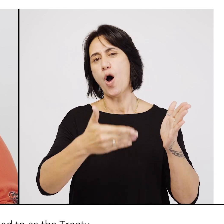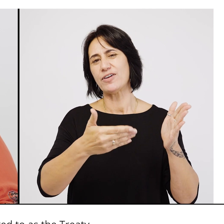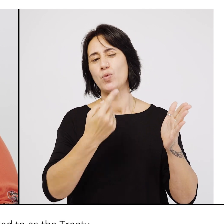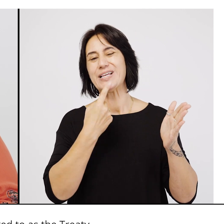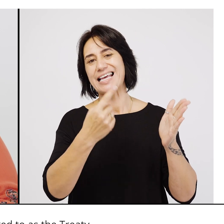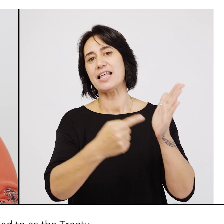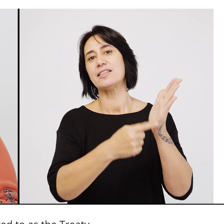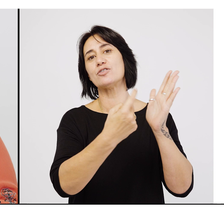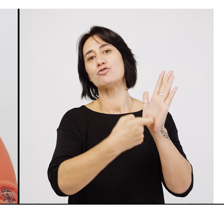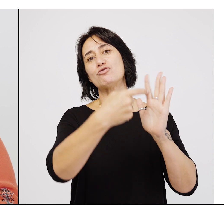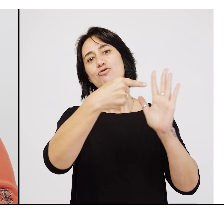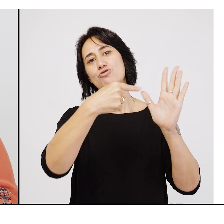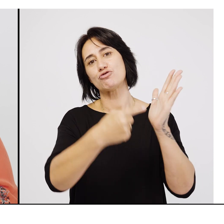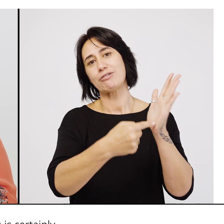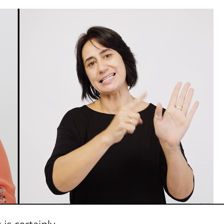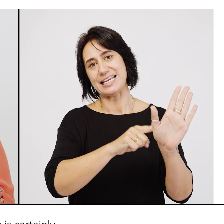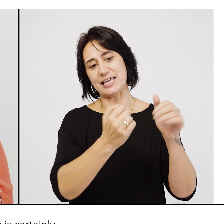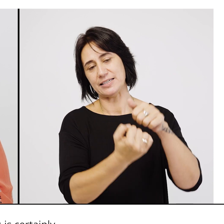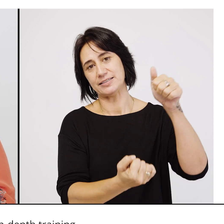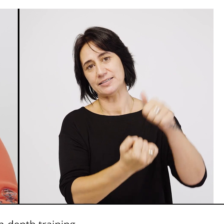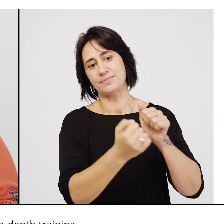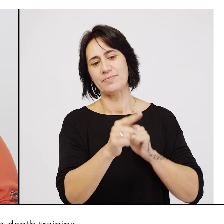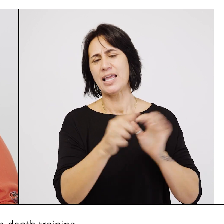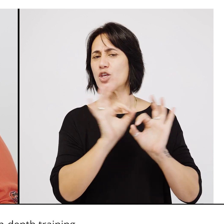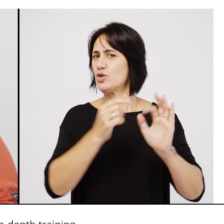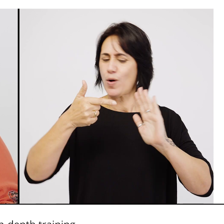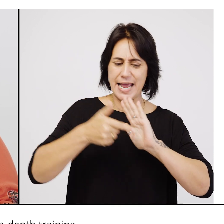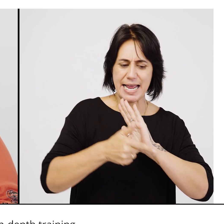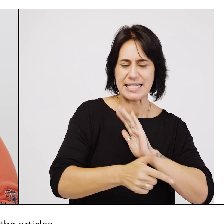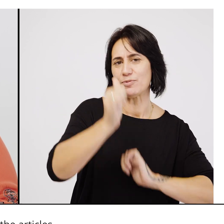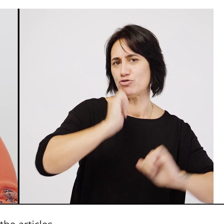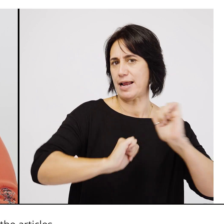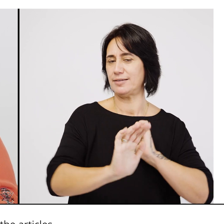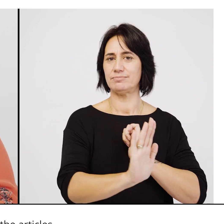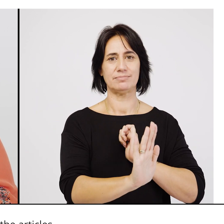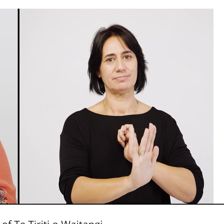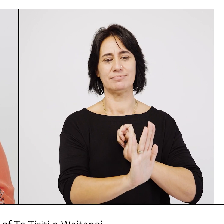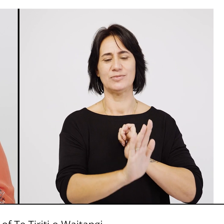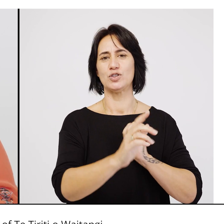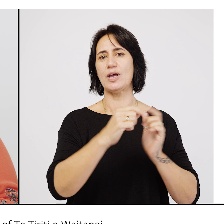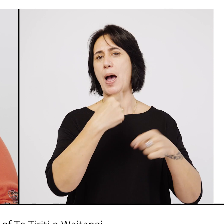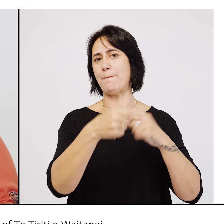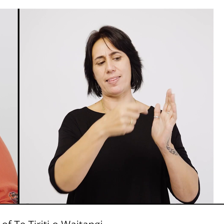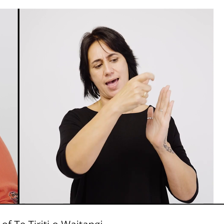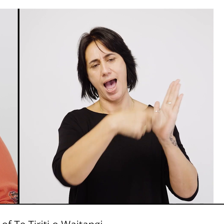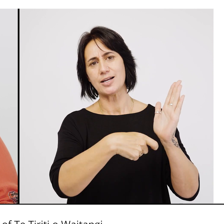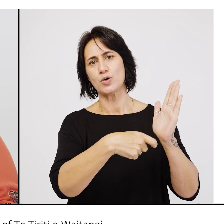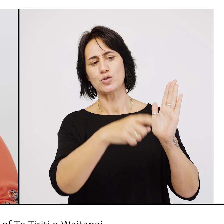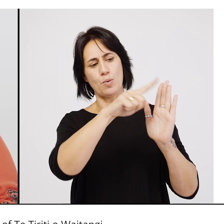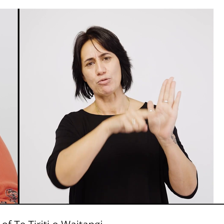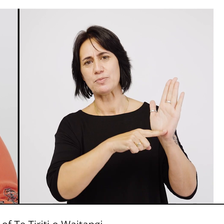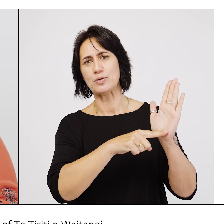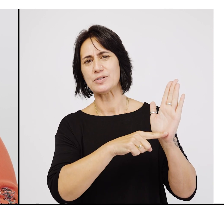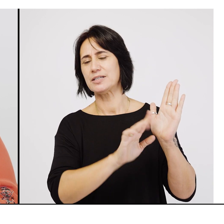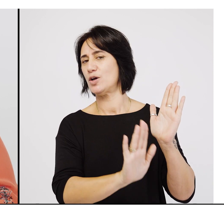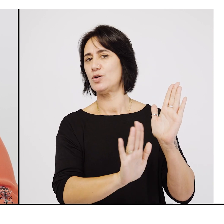to as the treaty. This is certainly not an in-depth training on the articles and principles of Te Tiriti